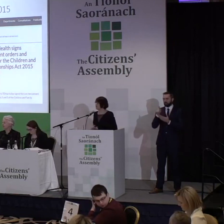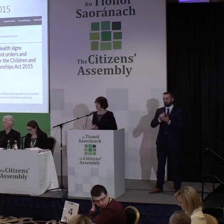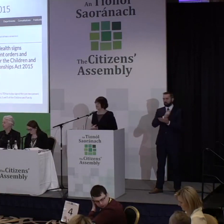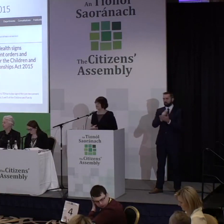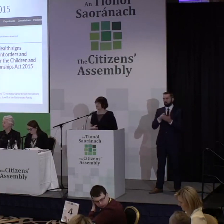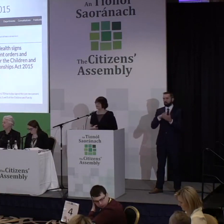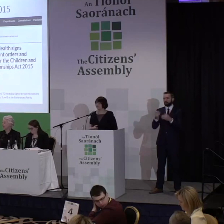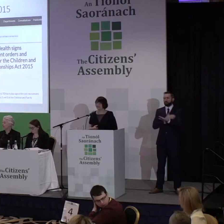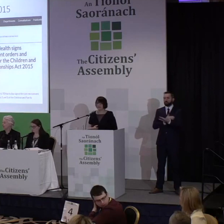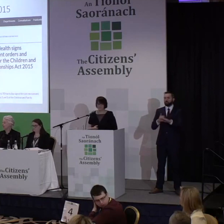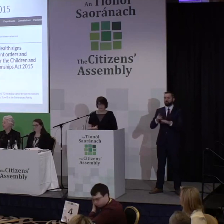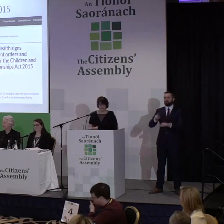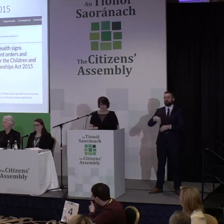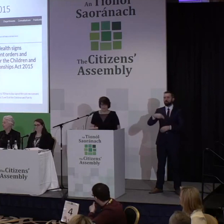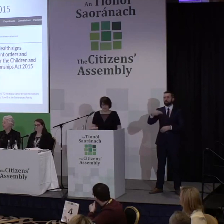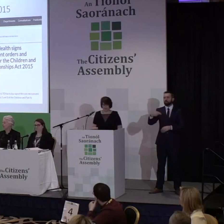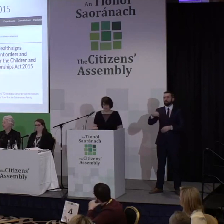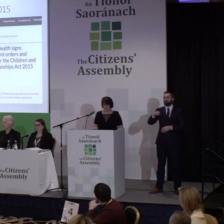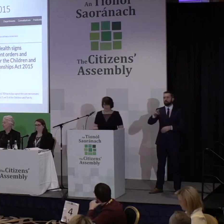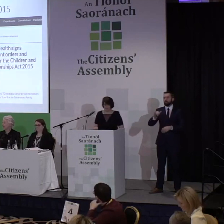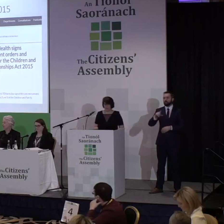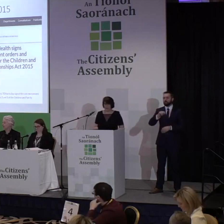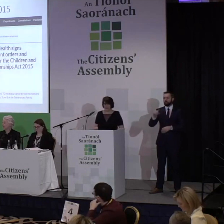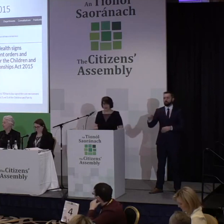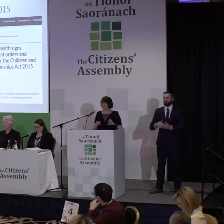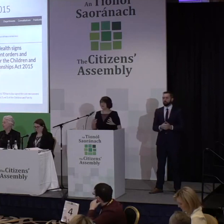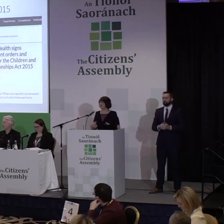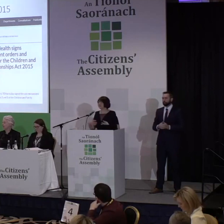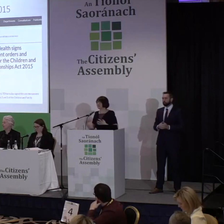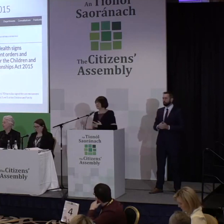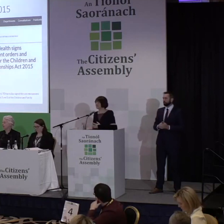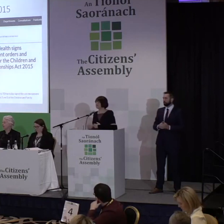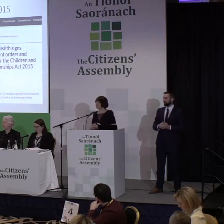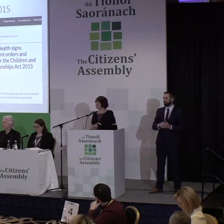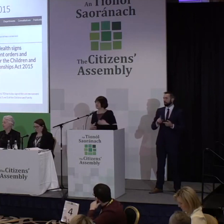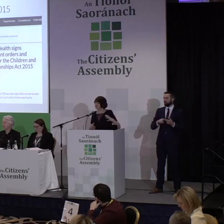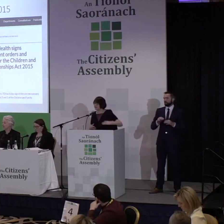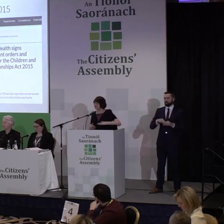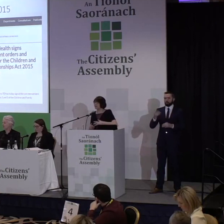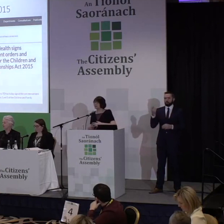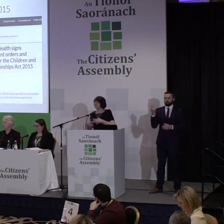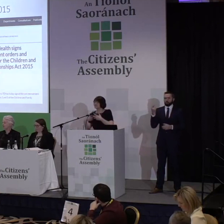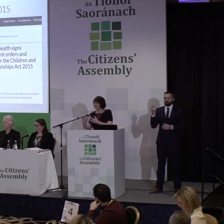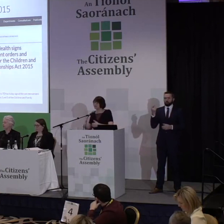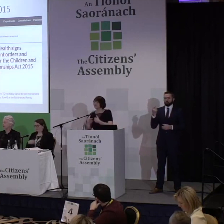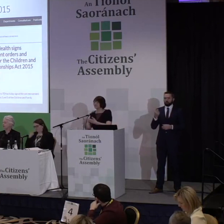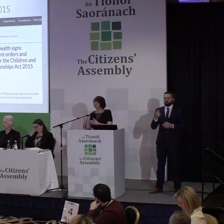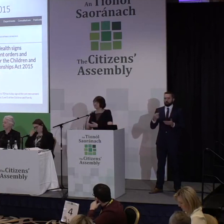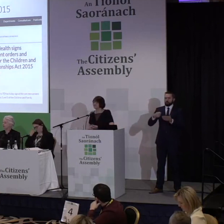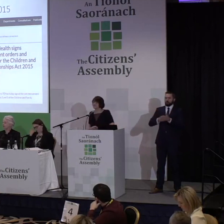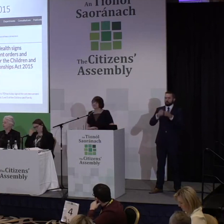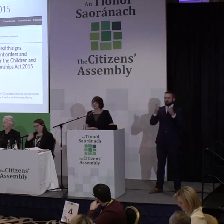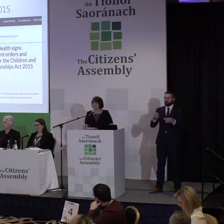into effect until May 2020. And those more recent additional orders starting